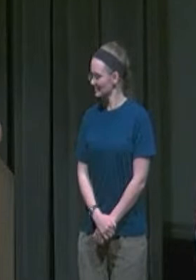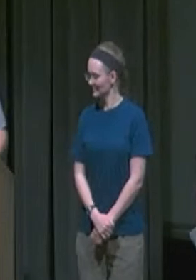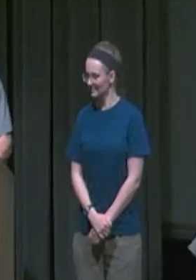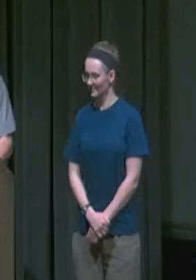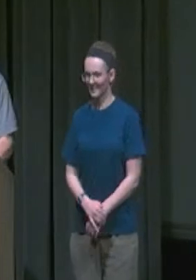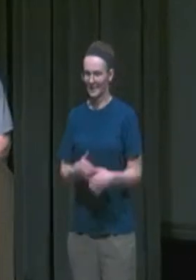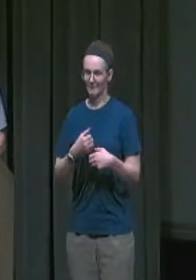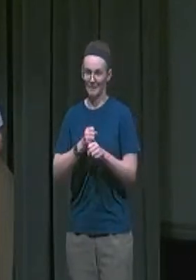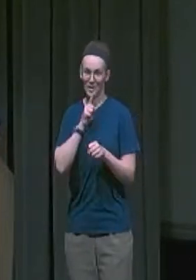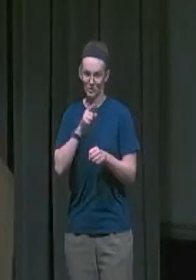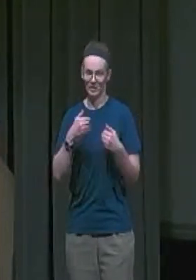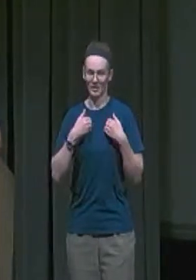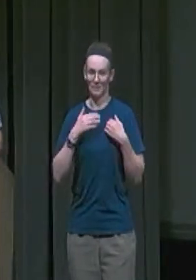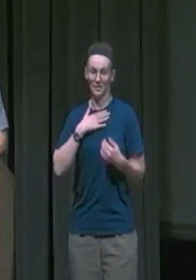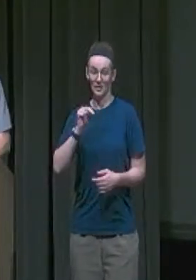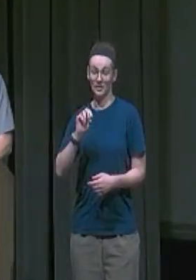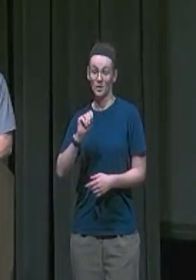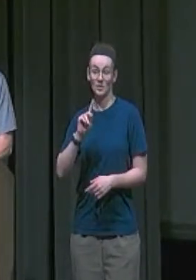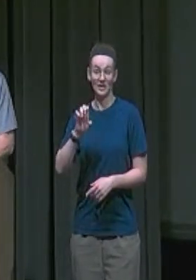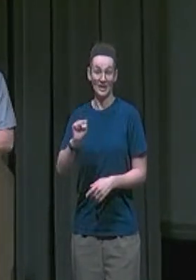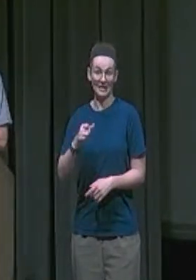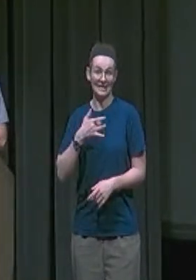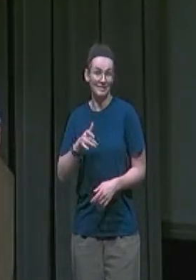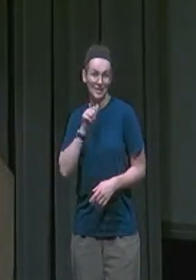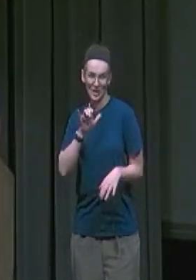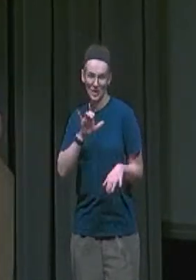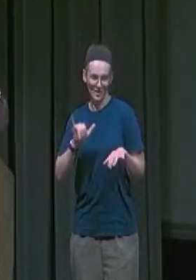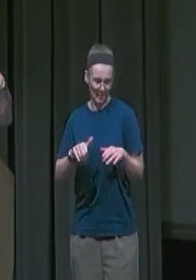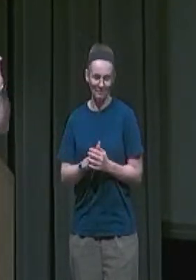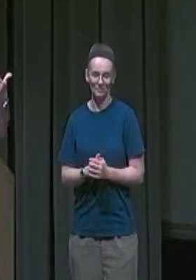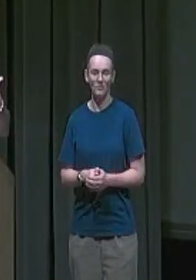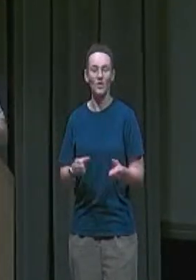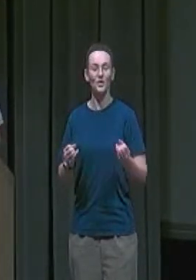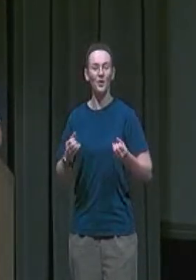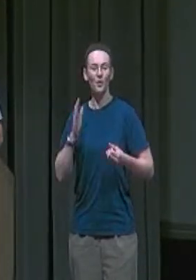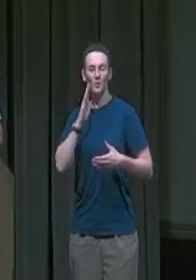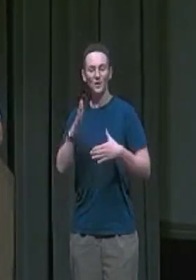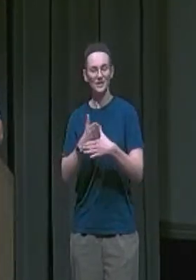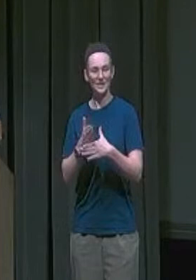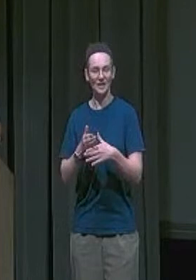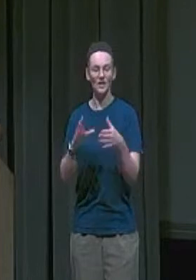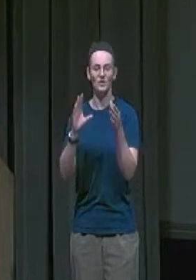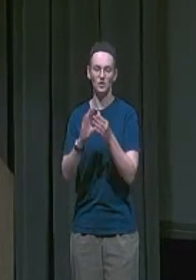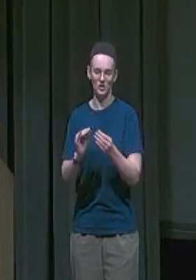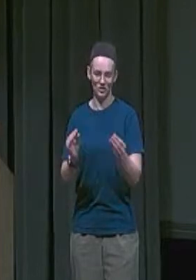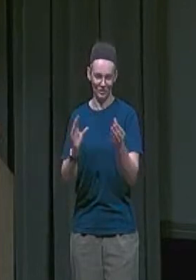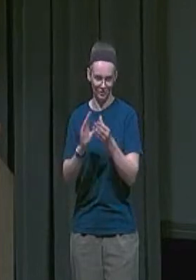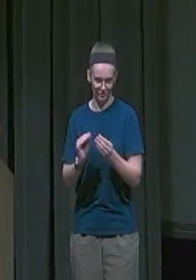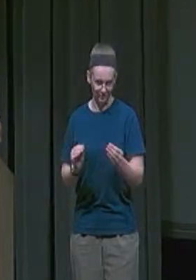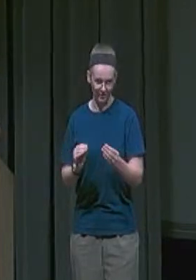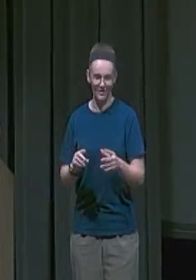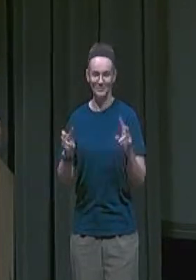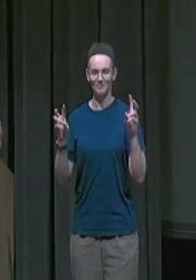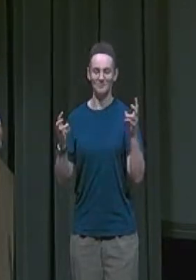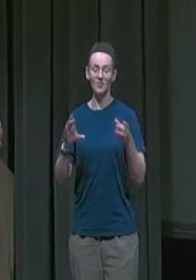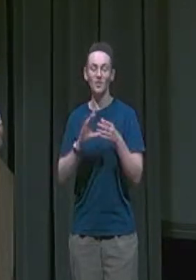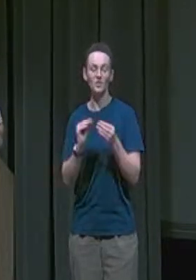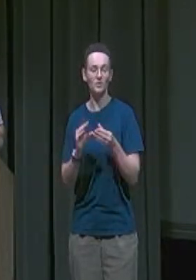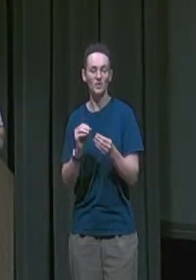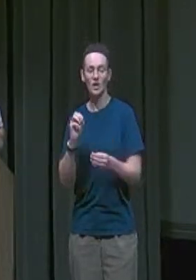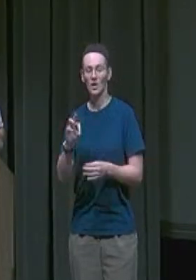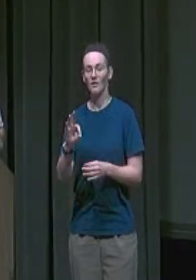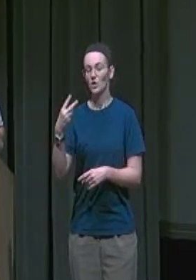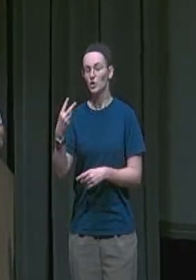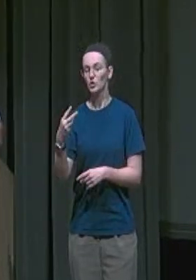Got to make sure I have my notes. I usually don't do this. So we're going to share with you a story, and we're going to call it the story of